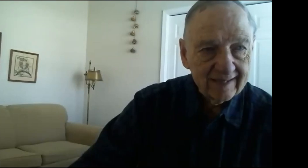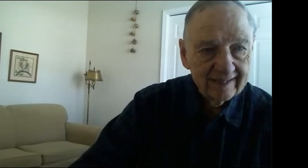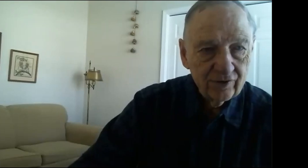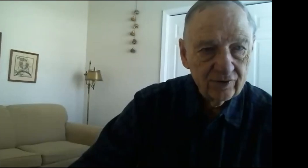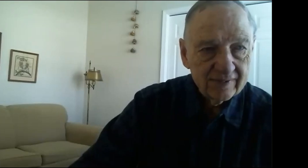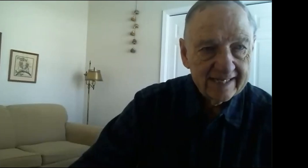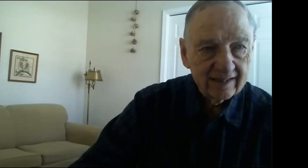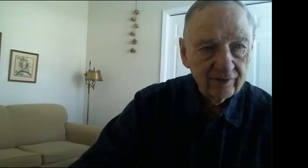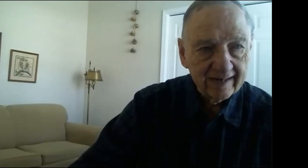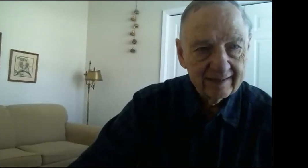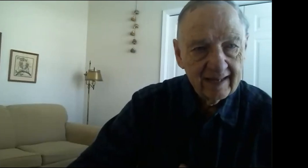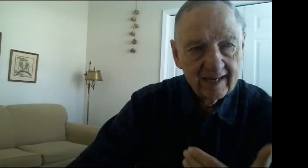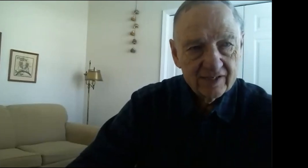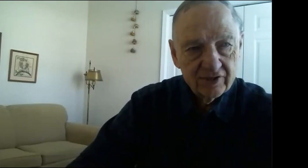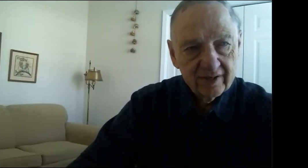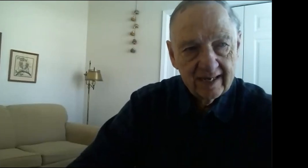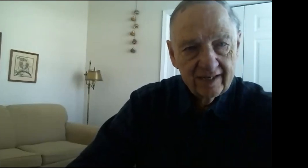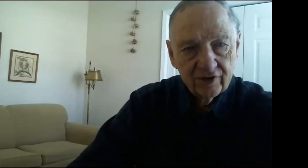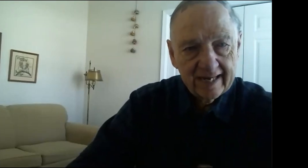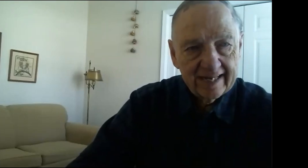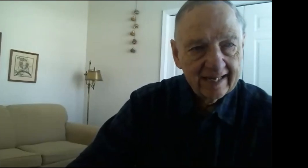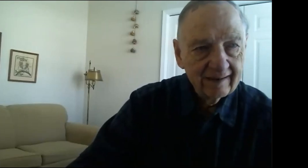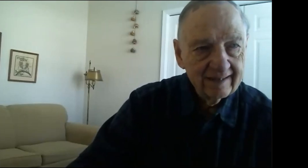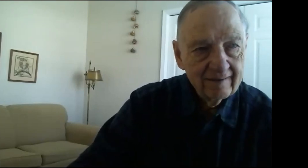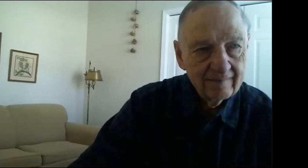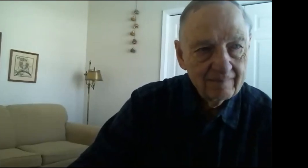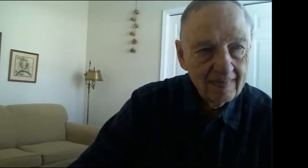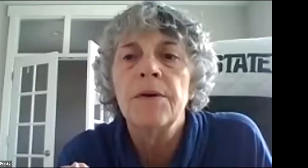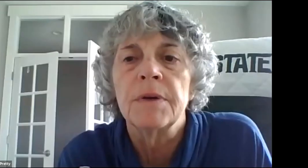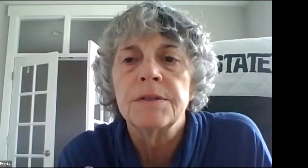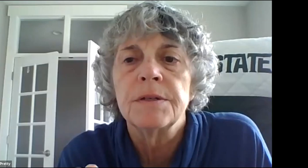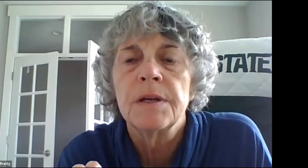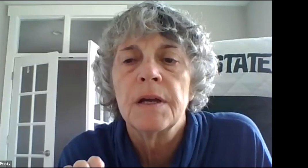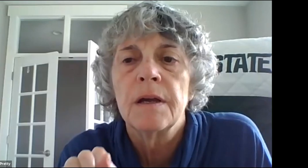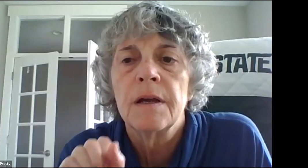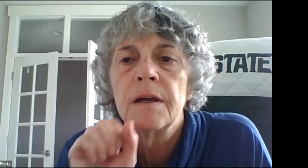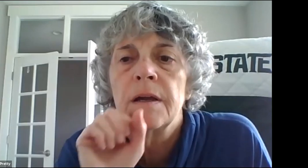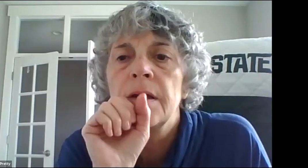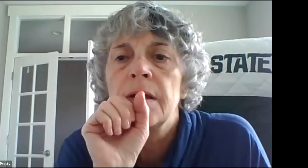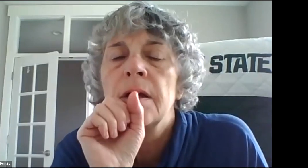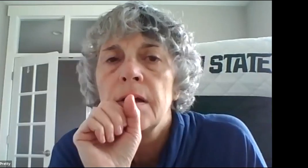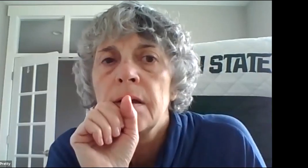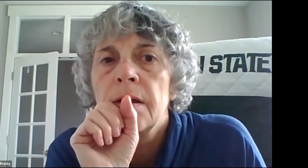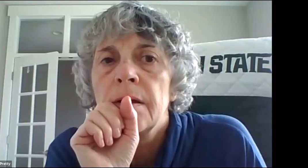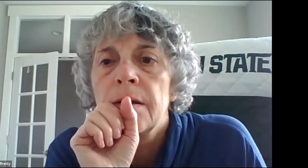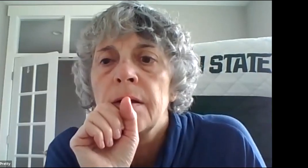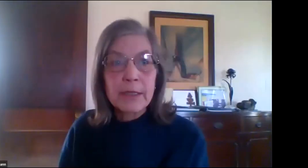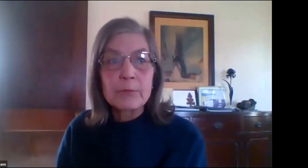correctly. You don't see it correctly because you're getting A mirror image. right, like a mirror. Yeah. Yeah, I'm getting a mirror